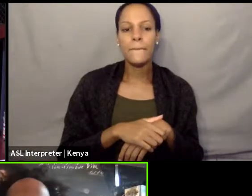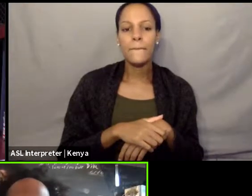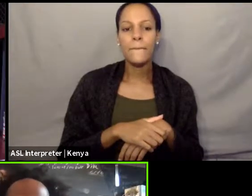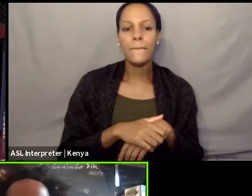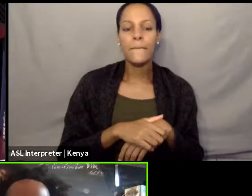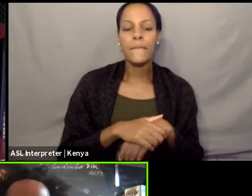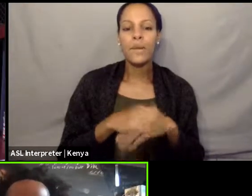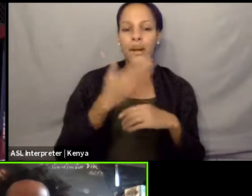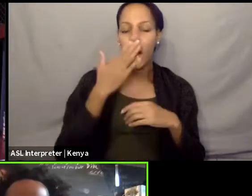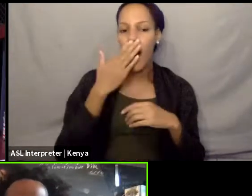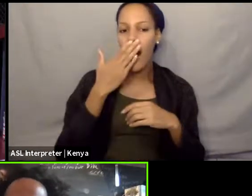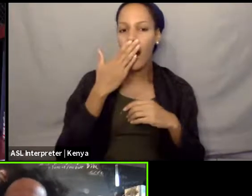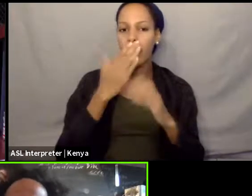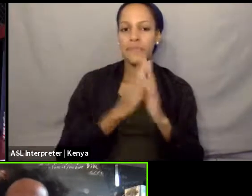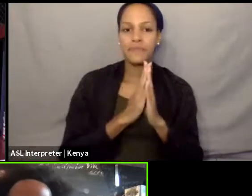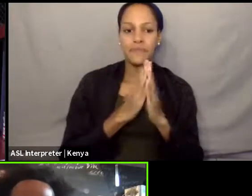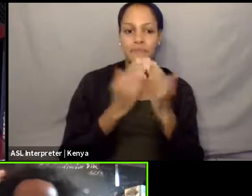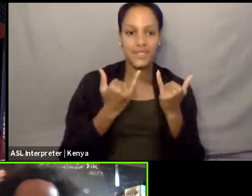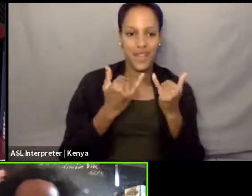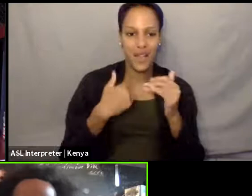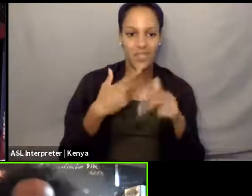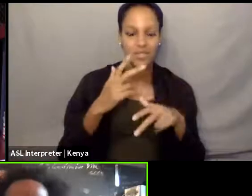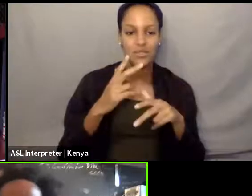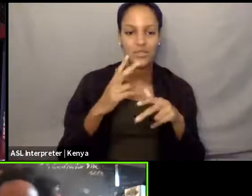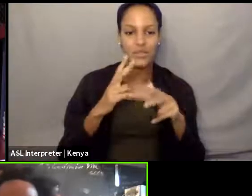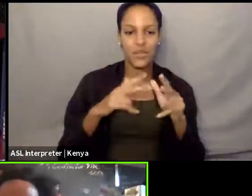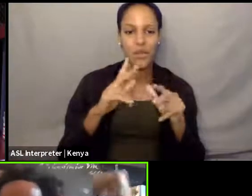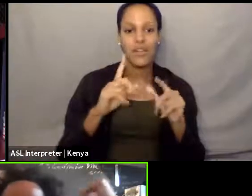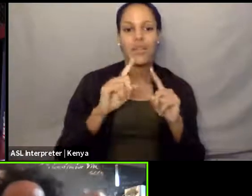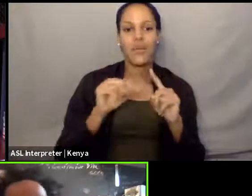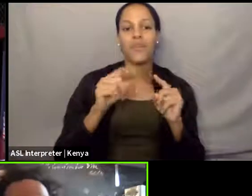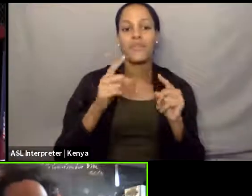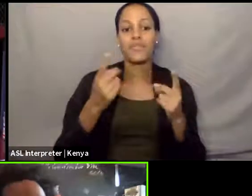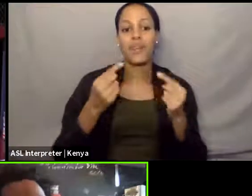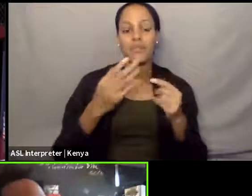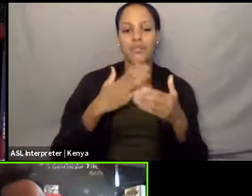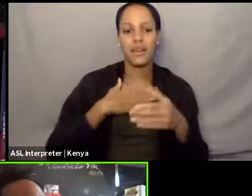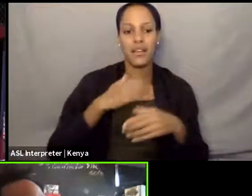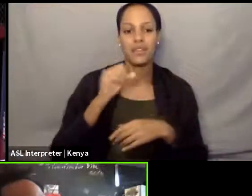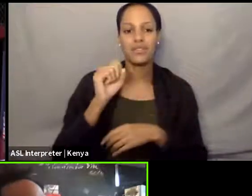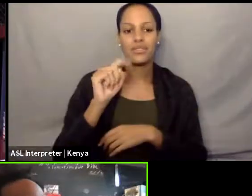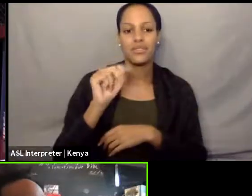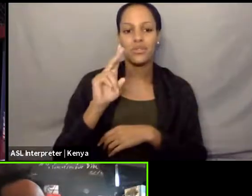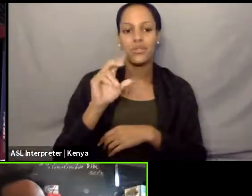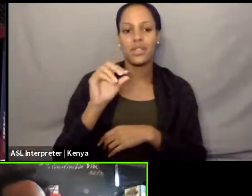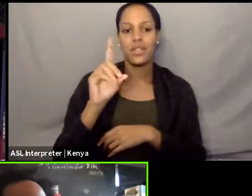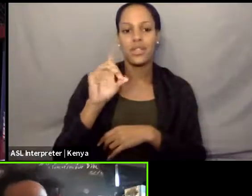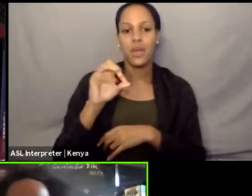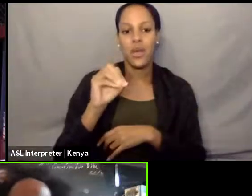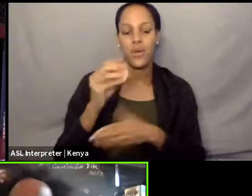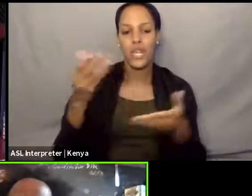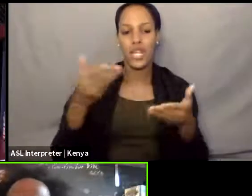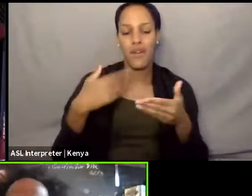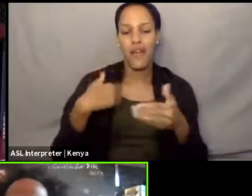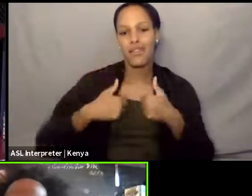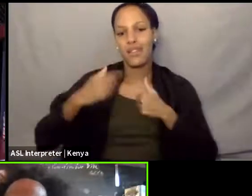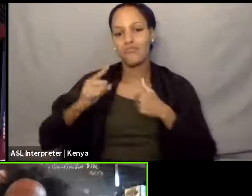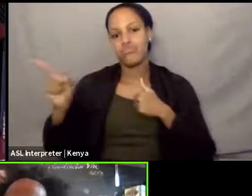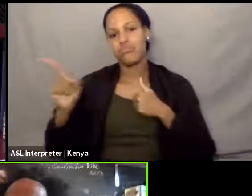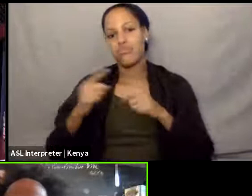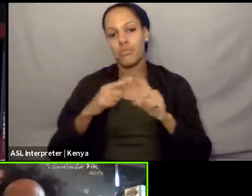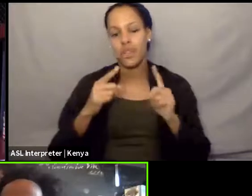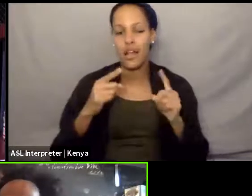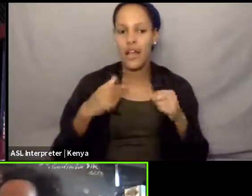Today I was walking down and I was I was walking to my little studio here. I live a couple blocks away. And